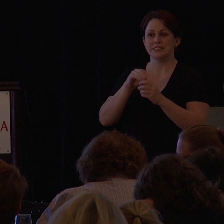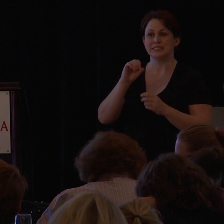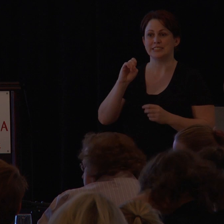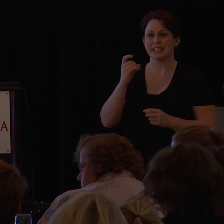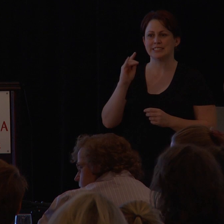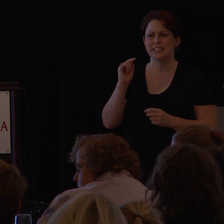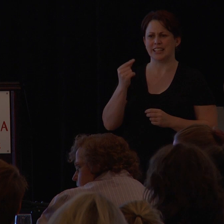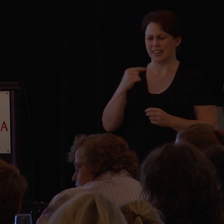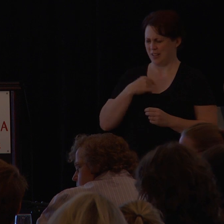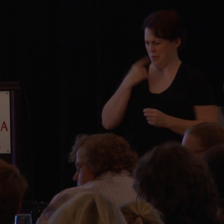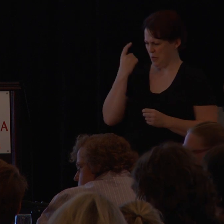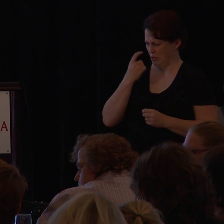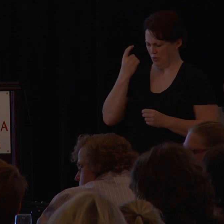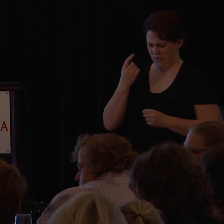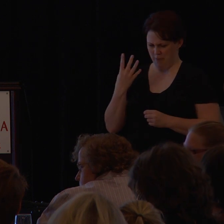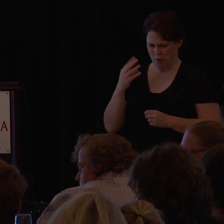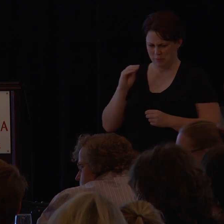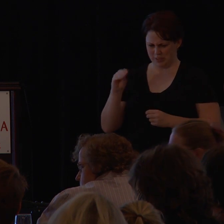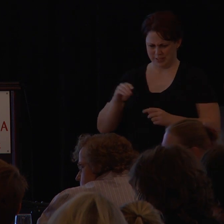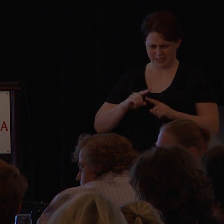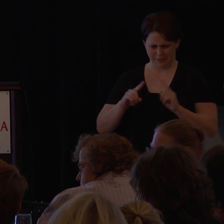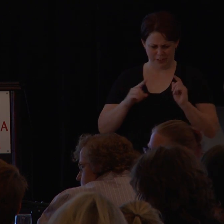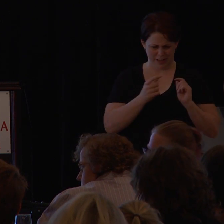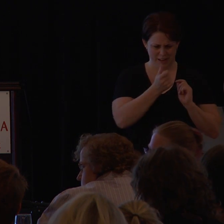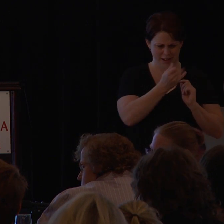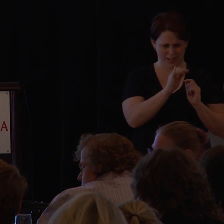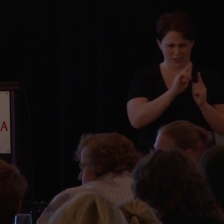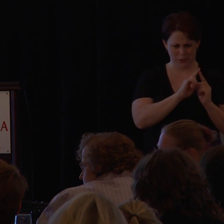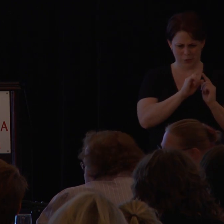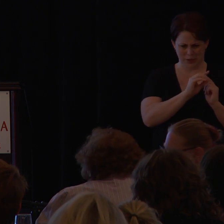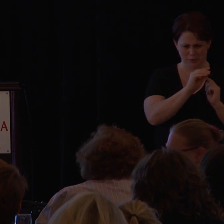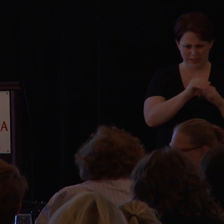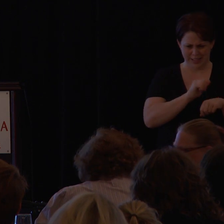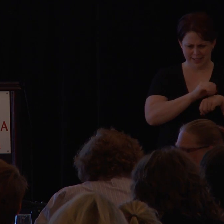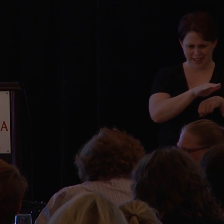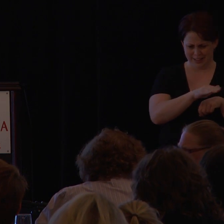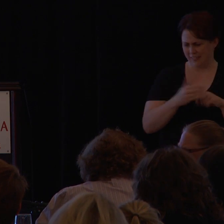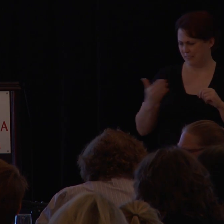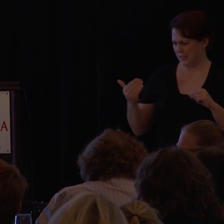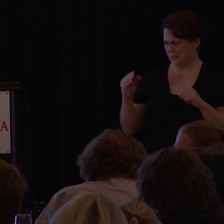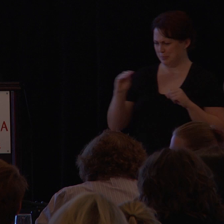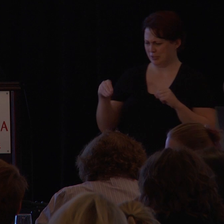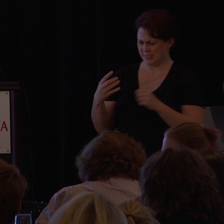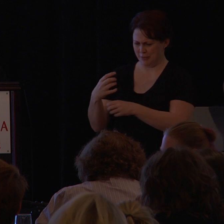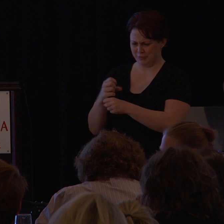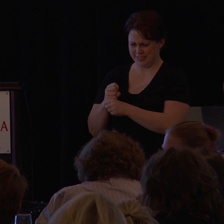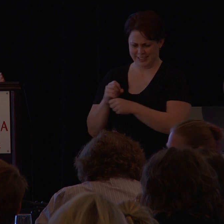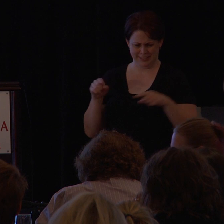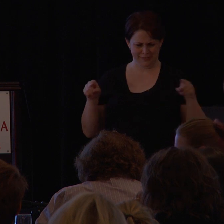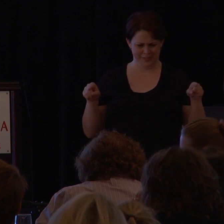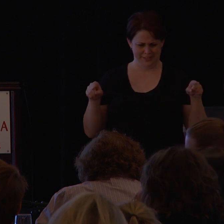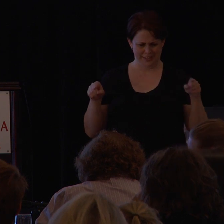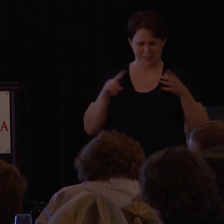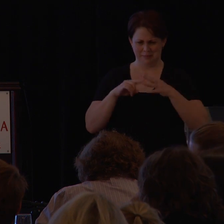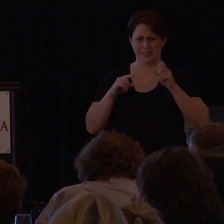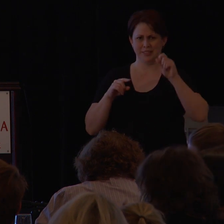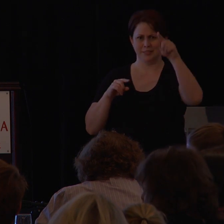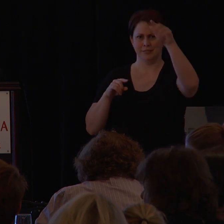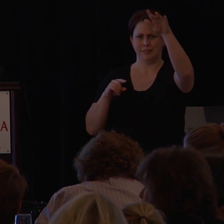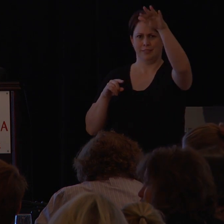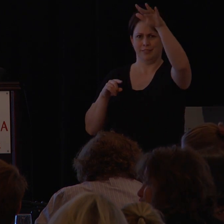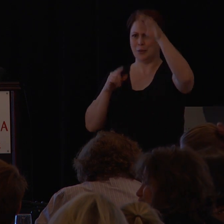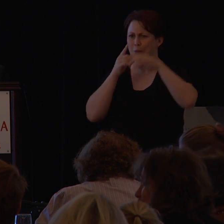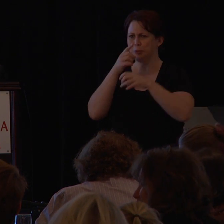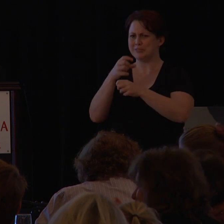the other 5 or 4%. Of 19 to 20% are sending and only 15% are receiving. They're out there in cyberspace somewhere,